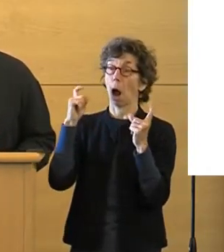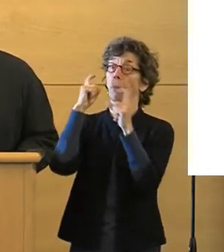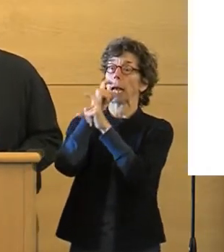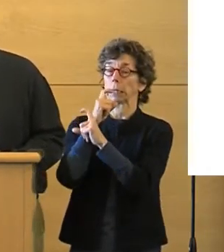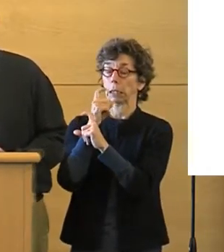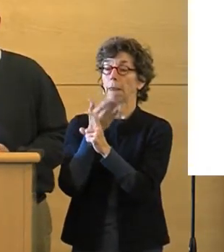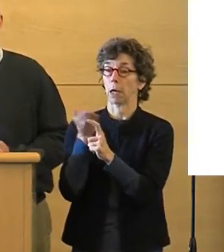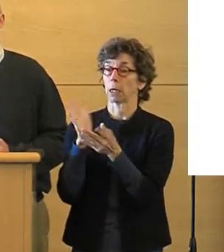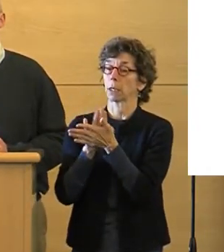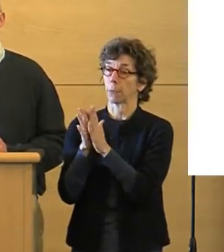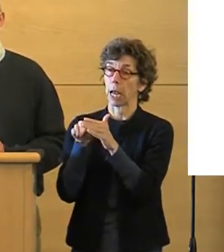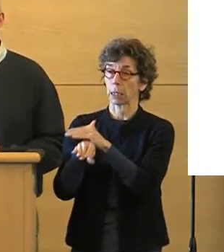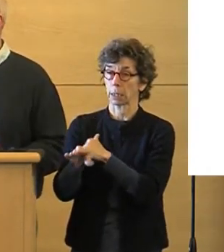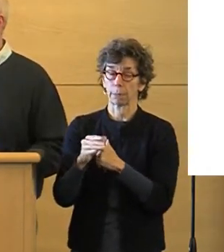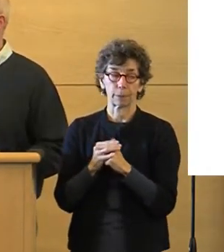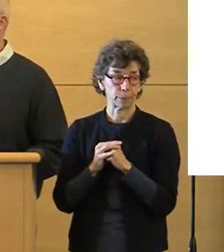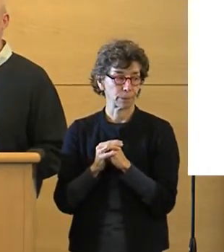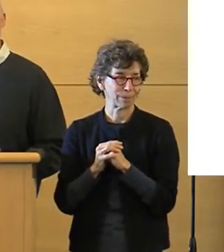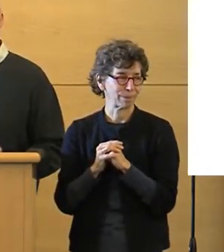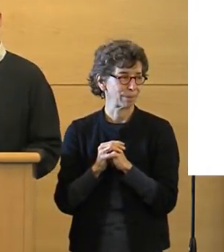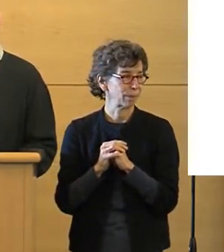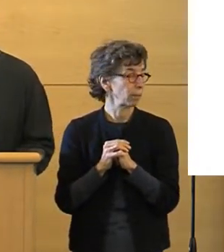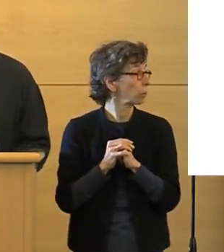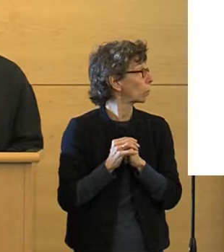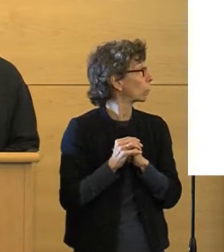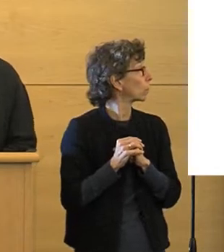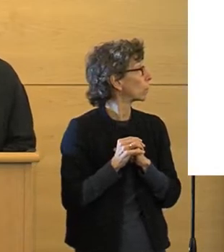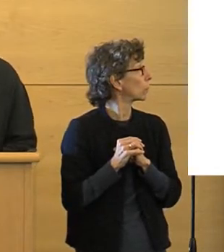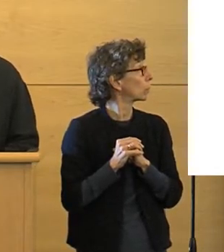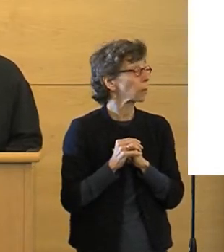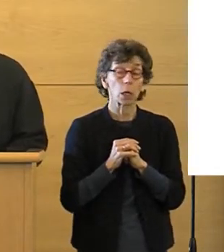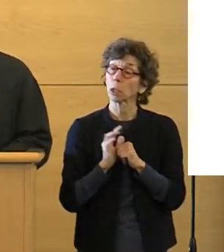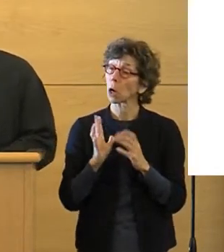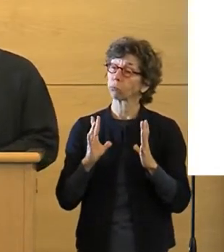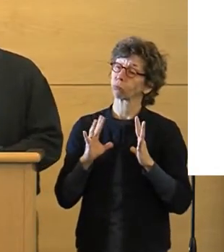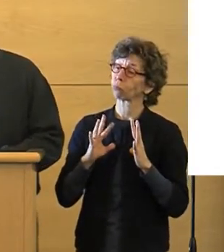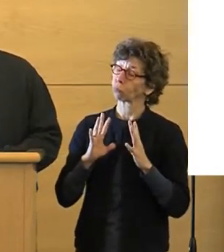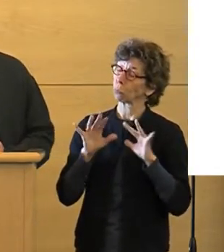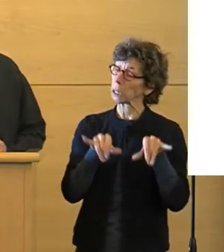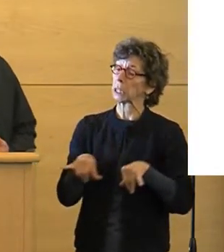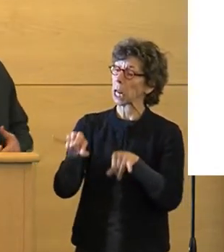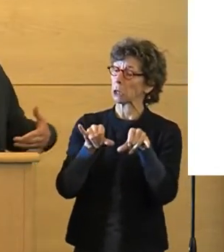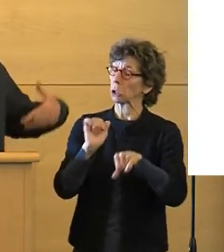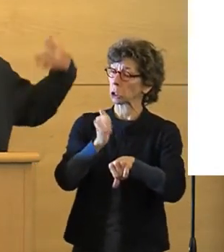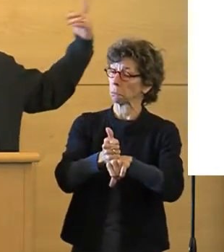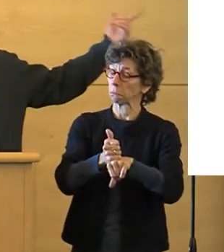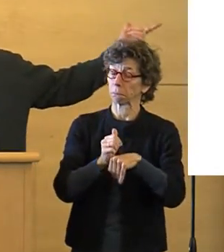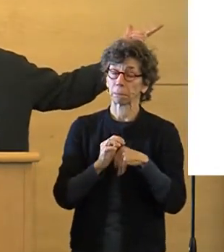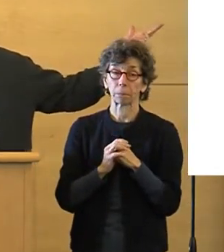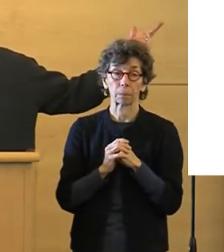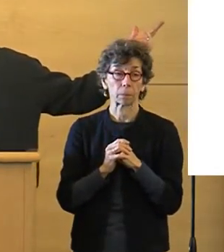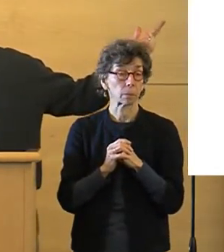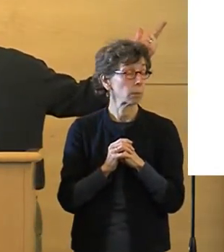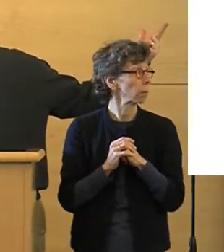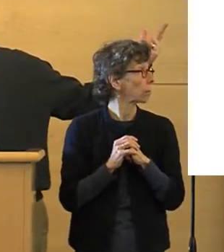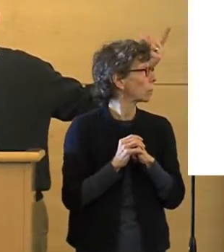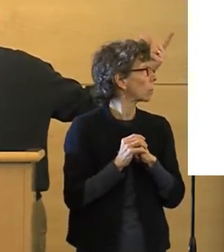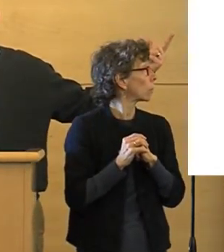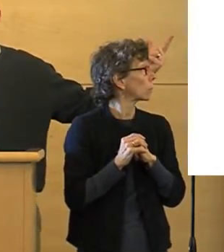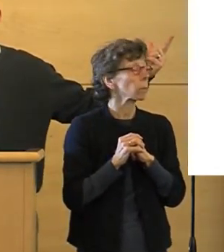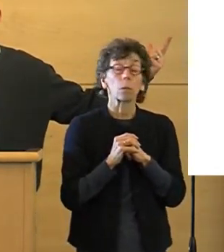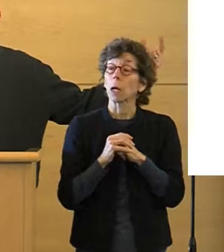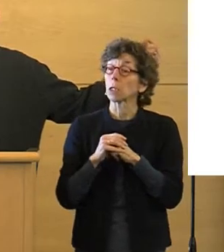happen in order for web pages to be accessible. And ARIA provides that additional technology piece that makes